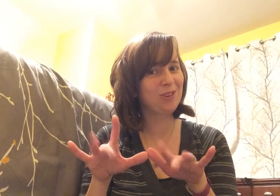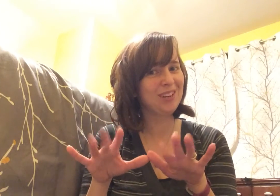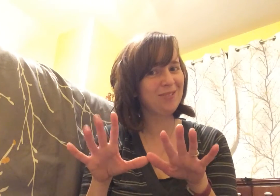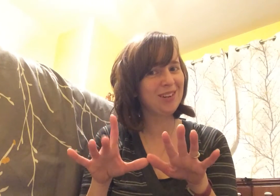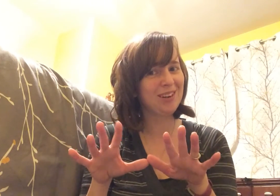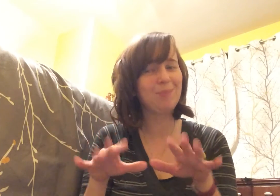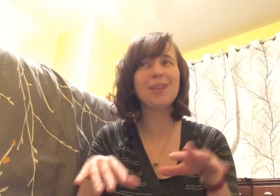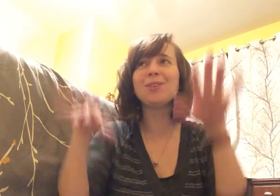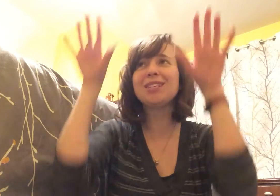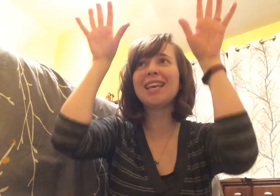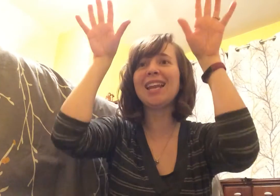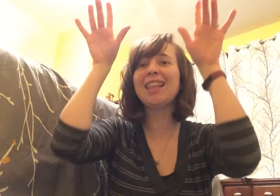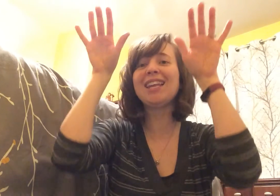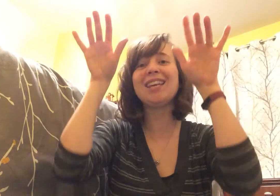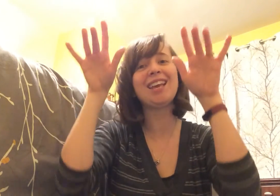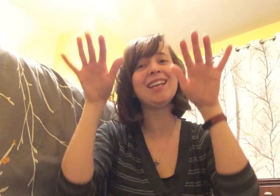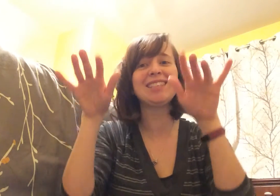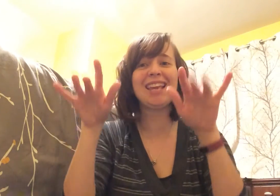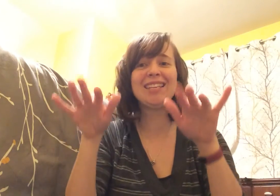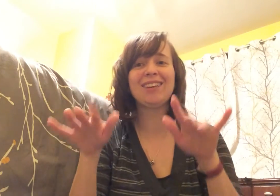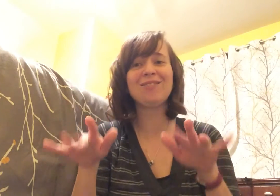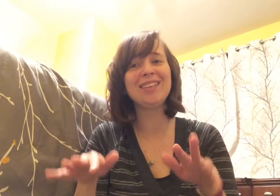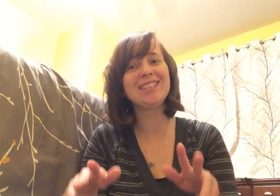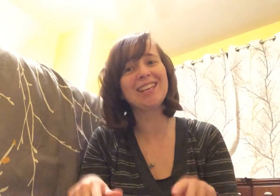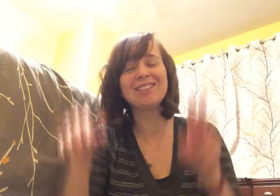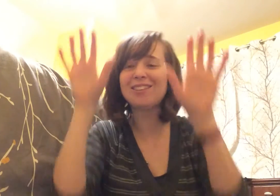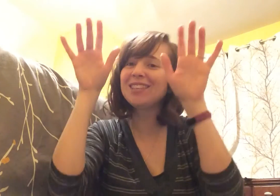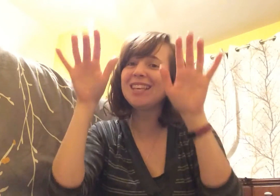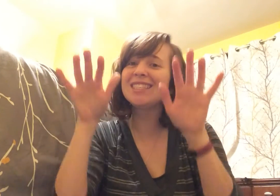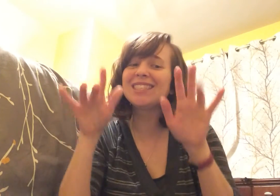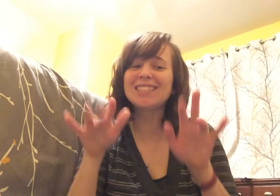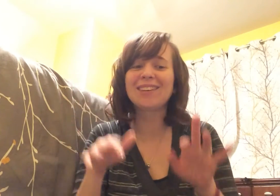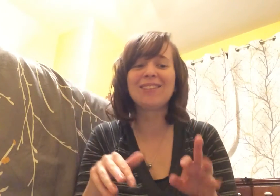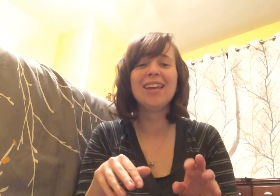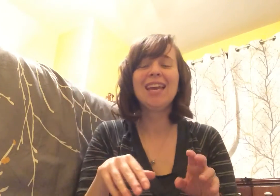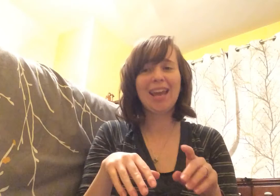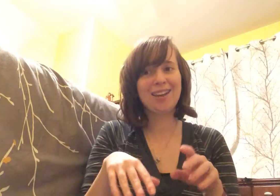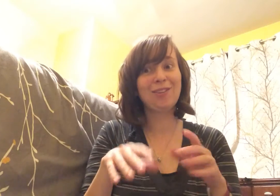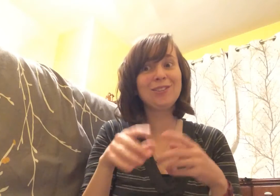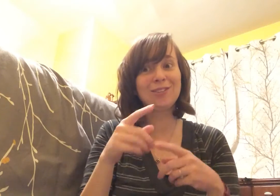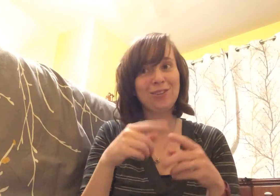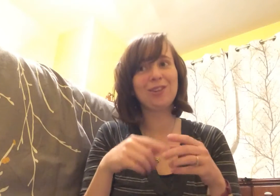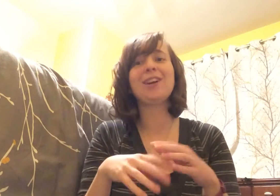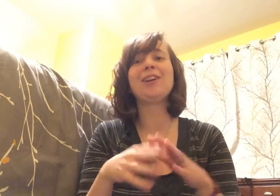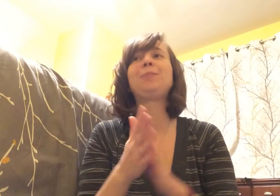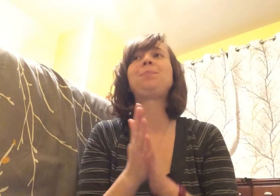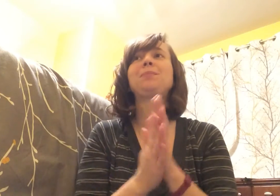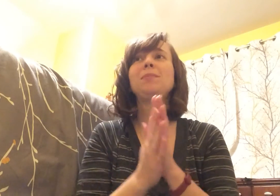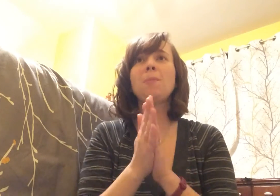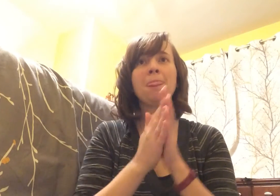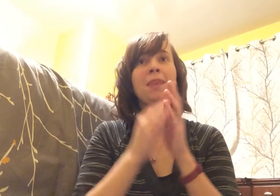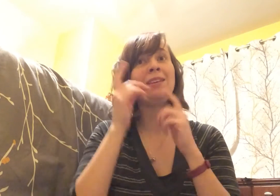flirty over here, but we're just kind of letting it cascade down, really gentle, nice and snow, and also your